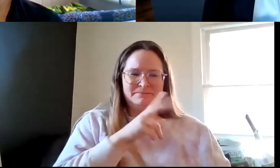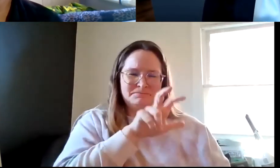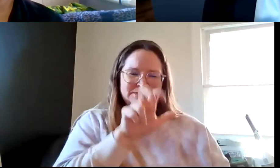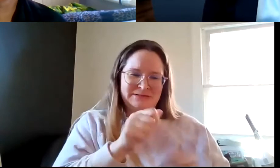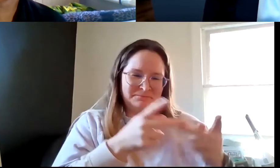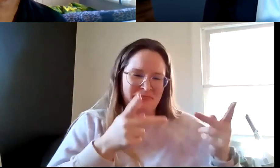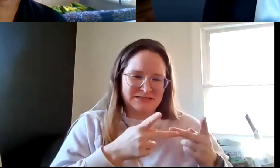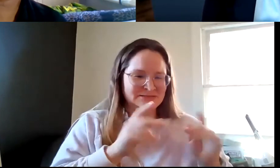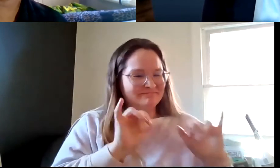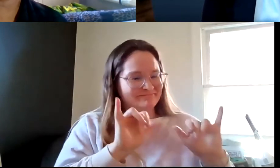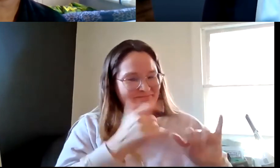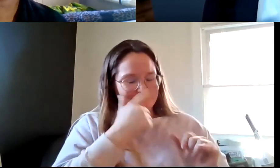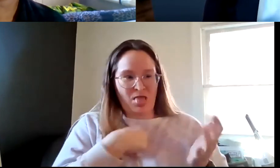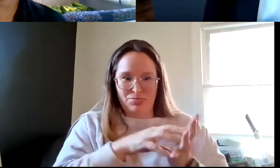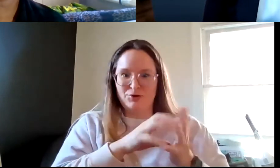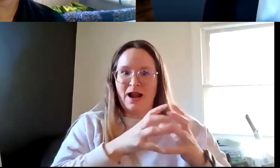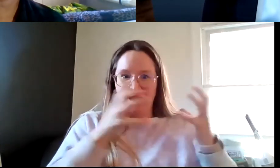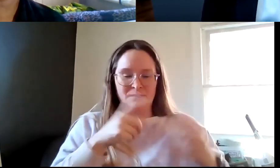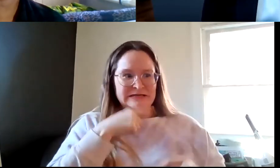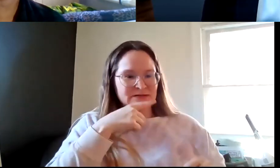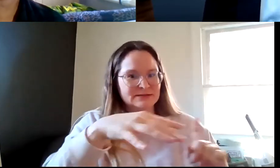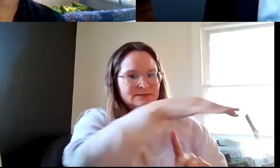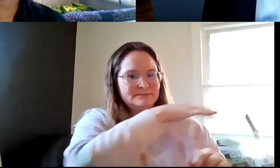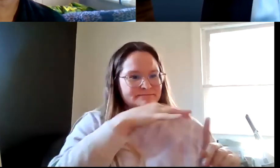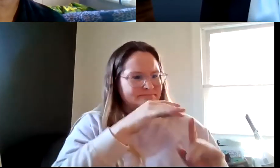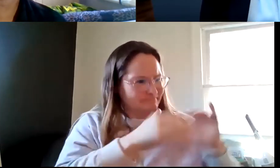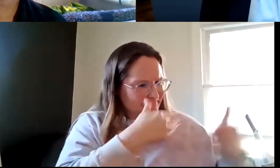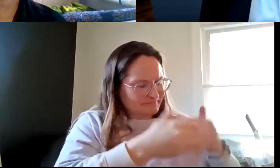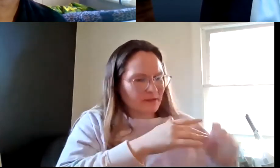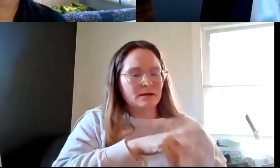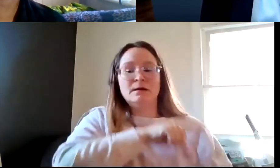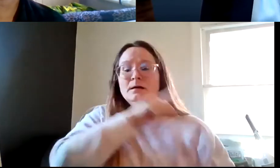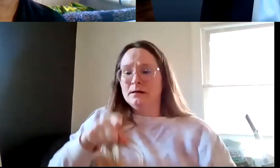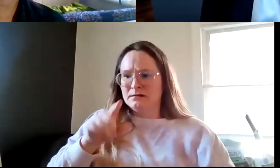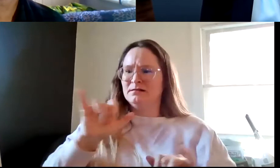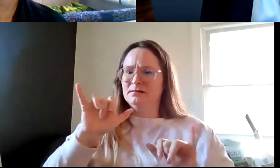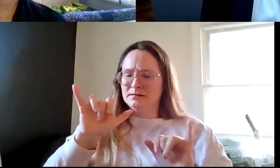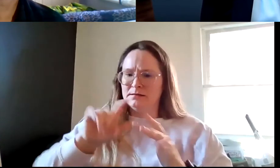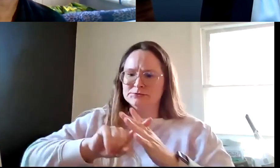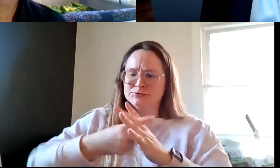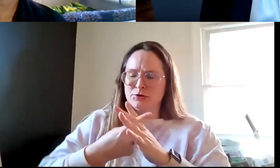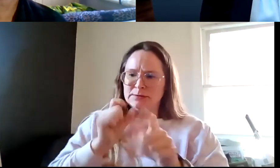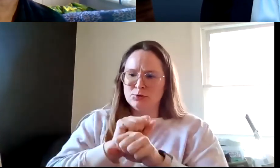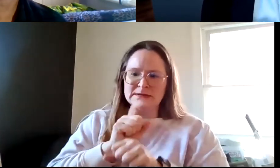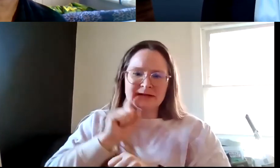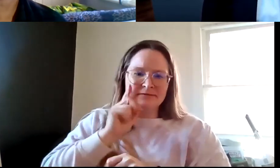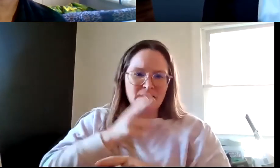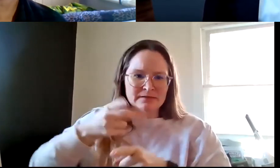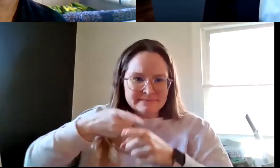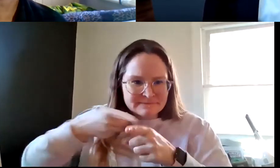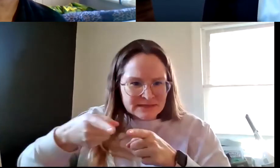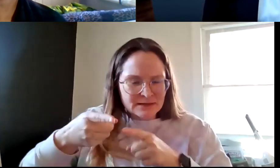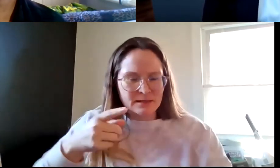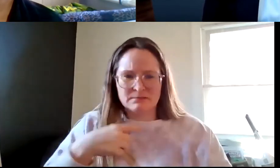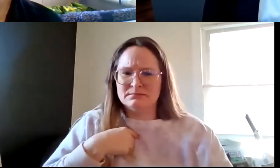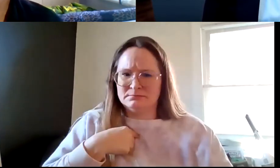job, I think the first job that I had was at a pizza place, but I did learn a lot though from the hearing environment of working with hearing people. And then when I